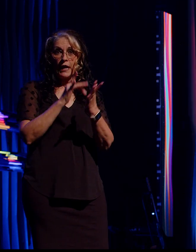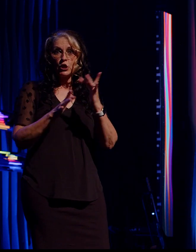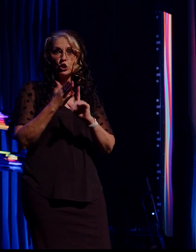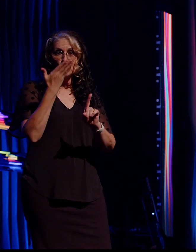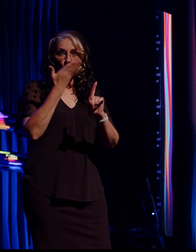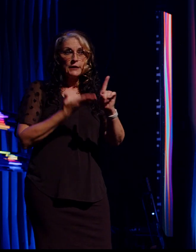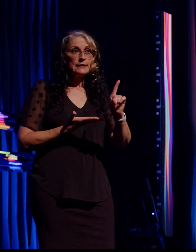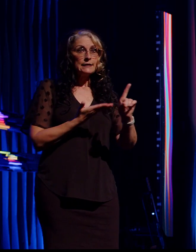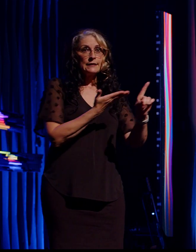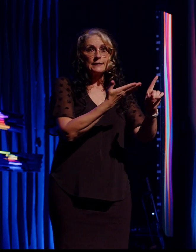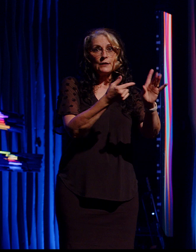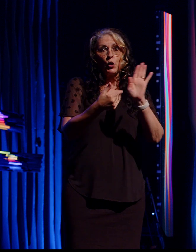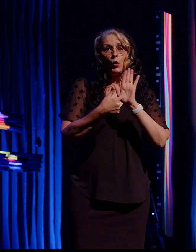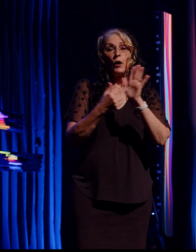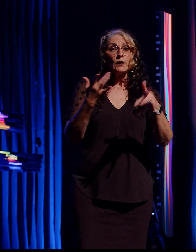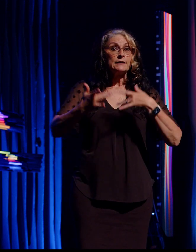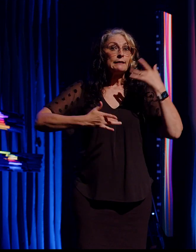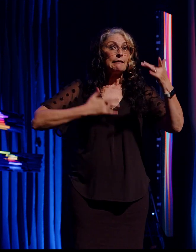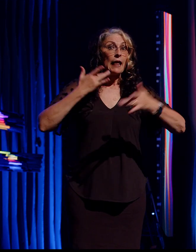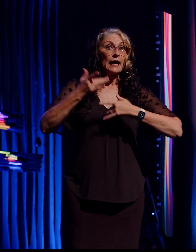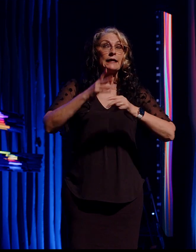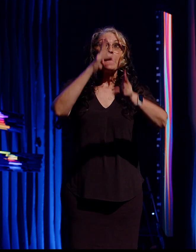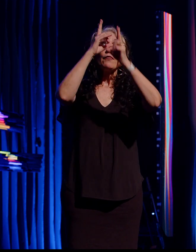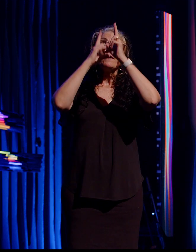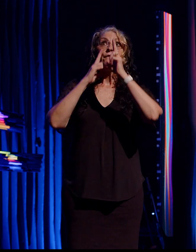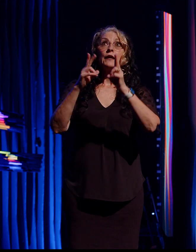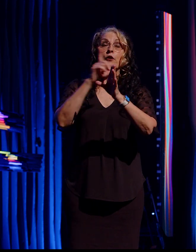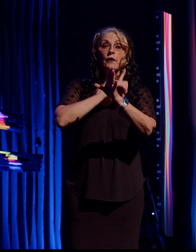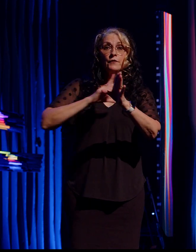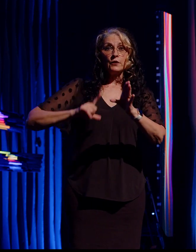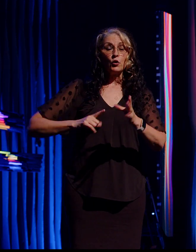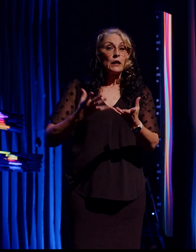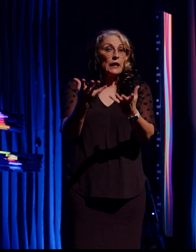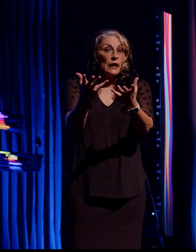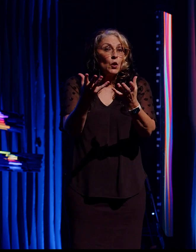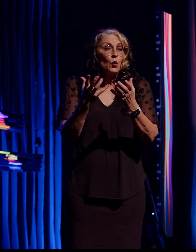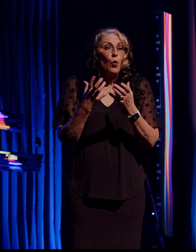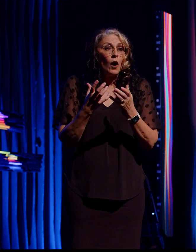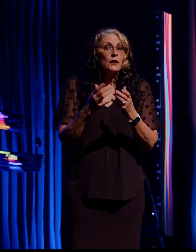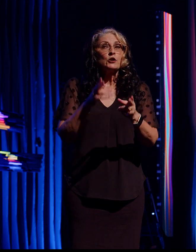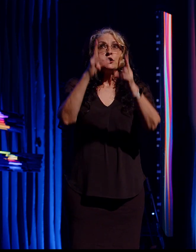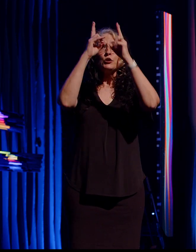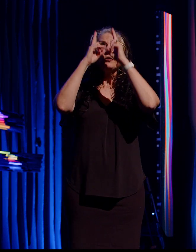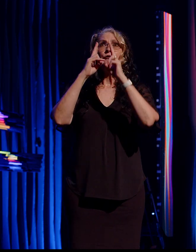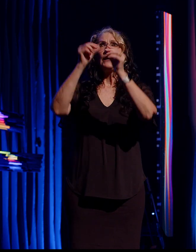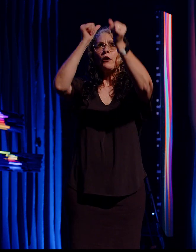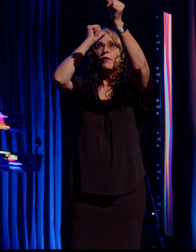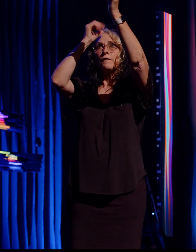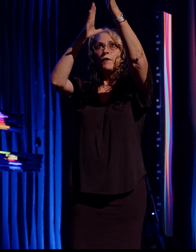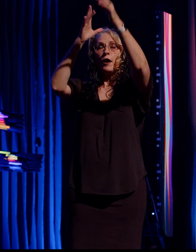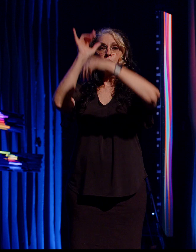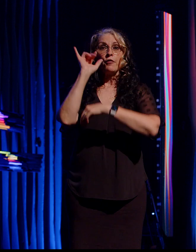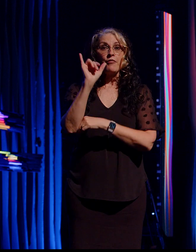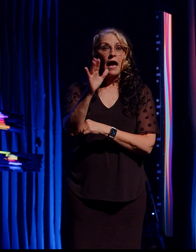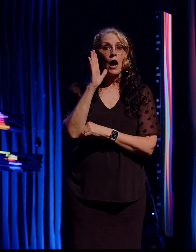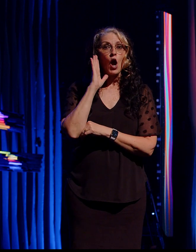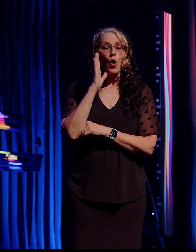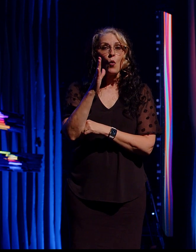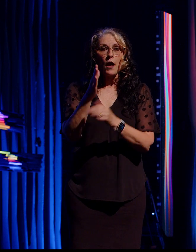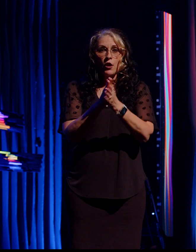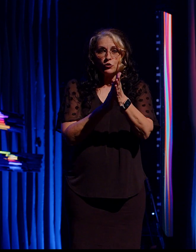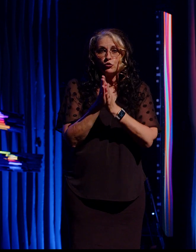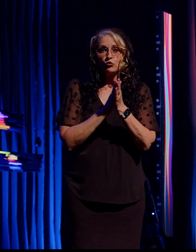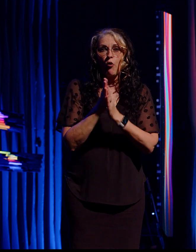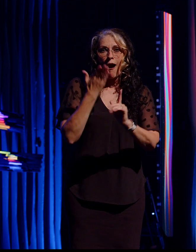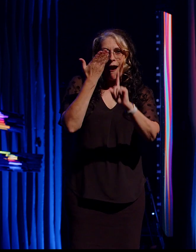will delight in the fear of the Lord, that he'll want to fear the Father. That's what will